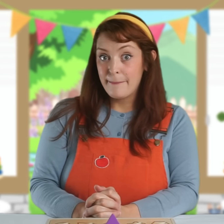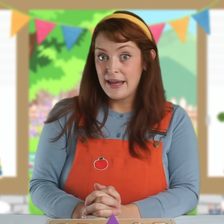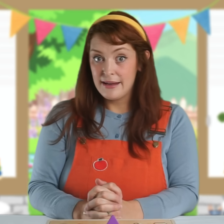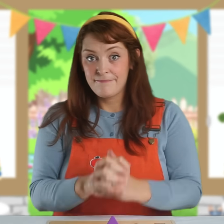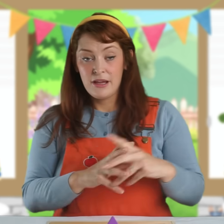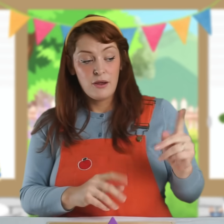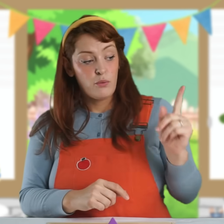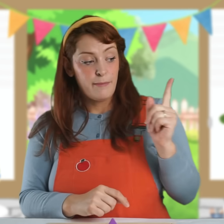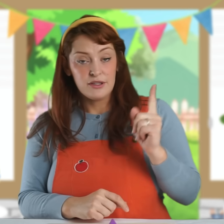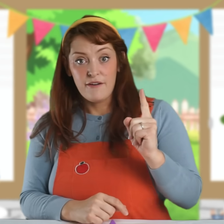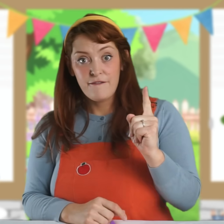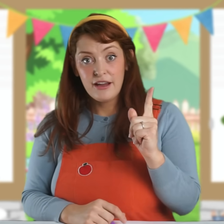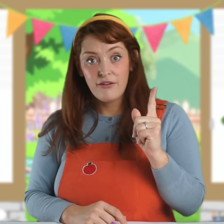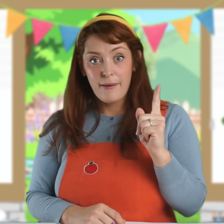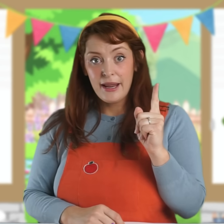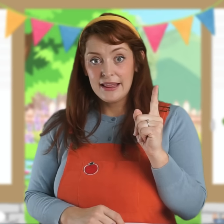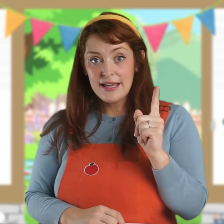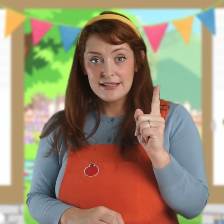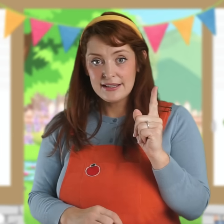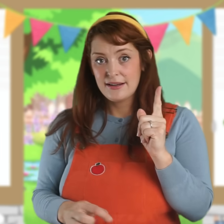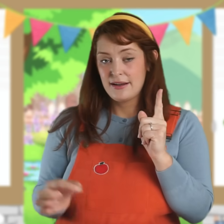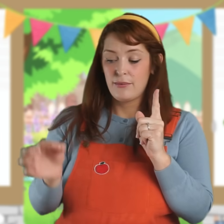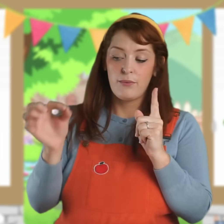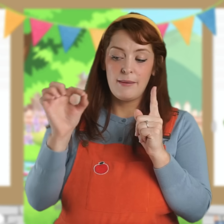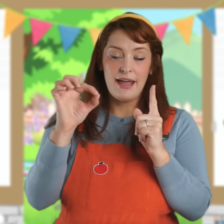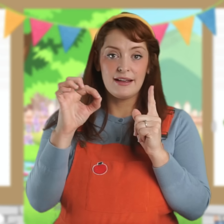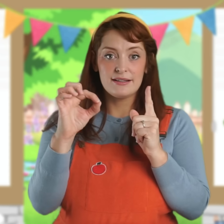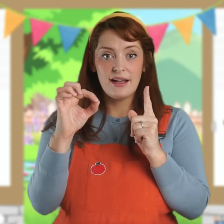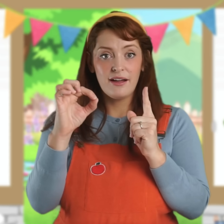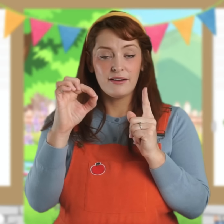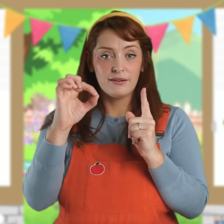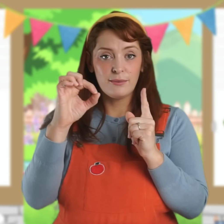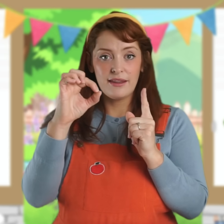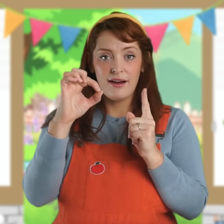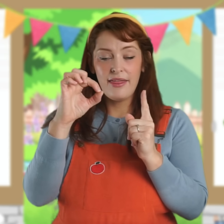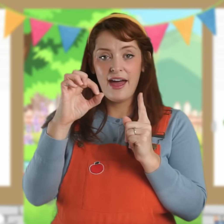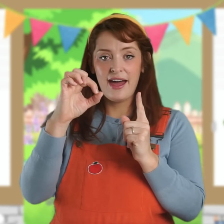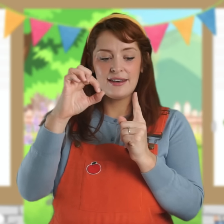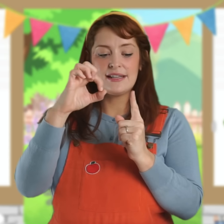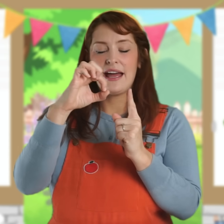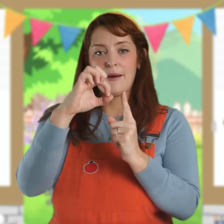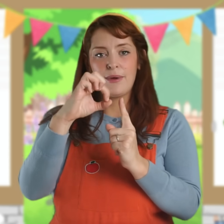be? We put our finger up like this. We make a circle with our other hand and we